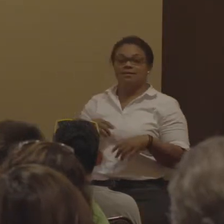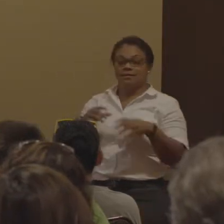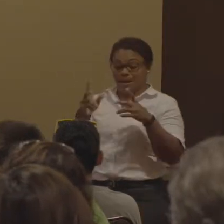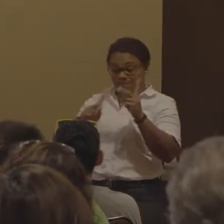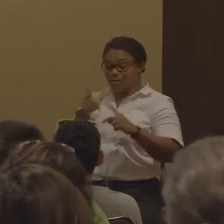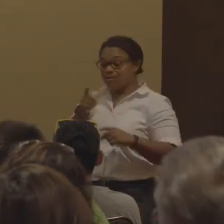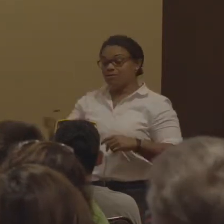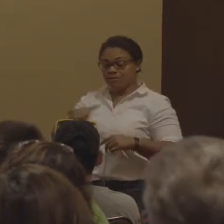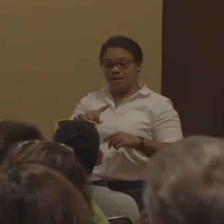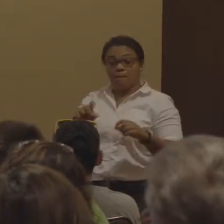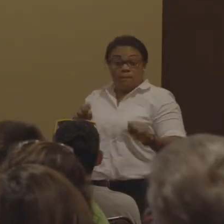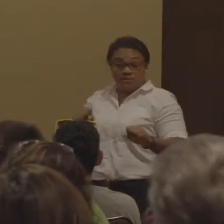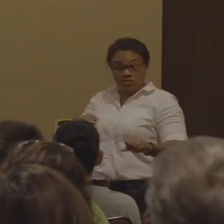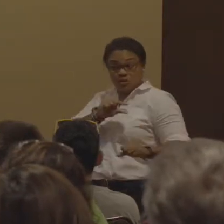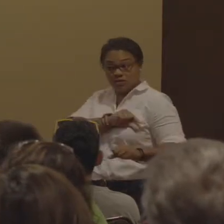are potentially eligible.